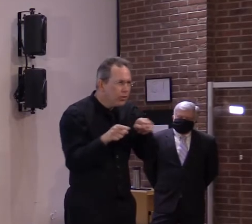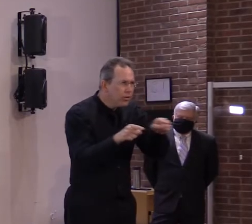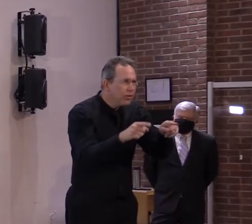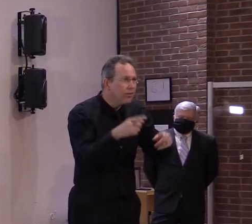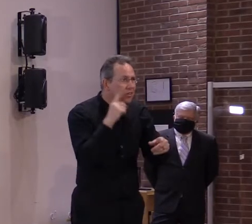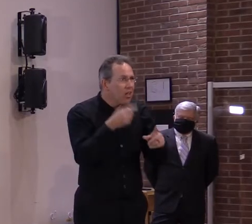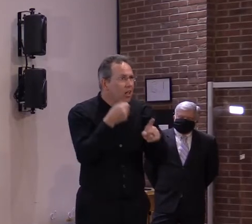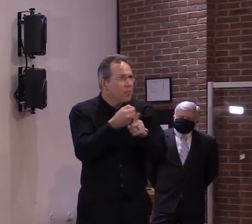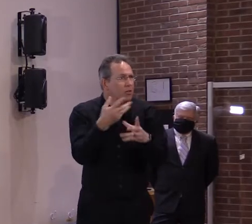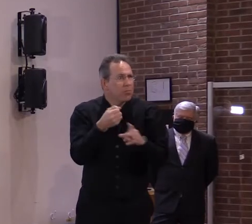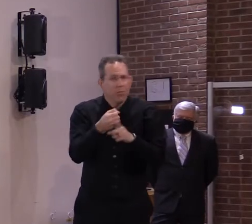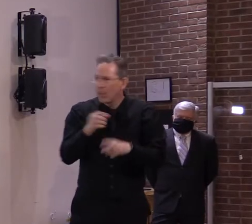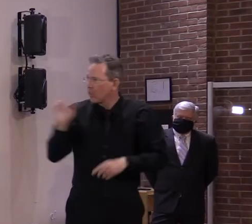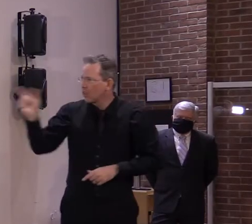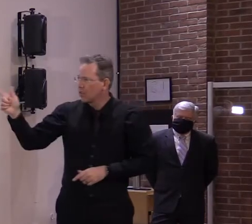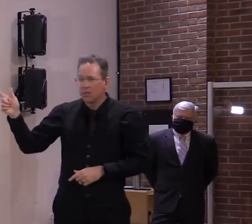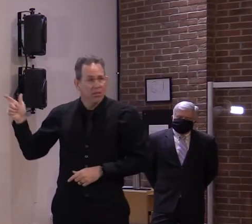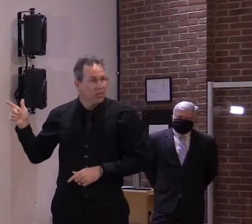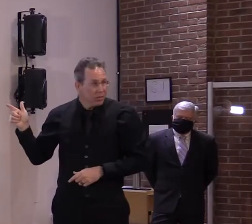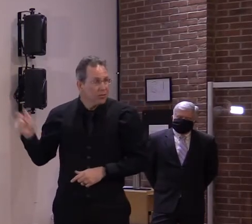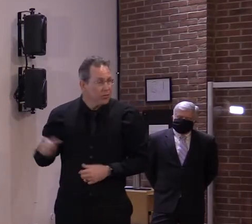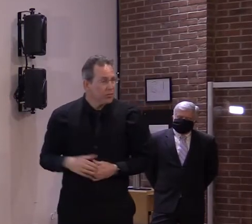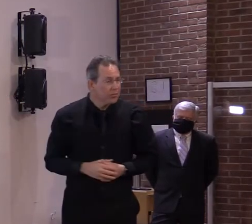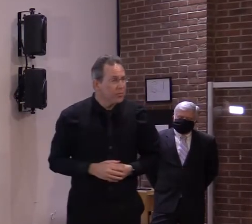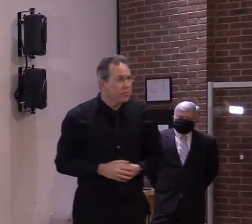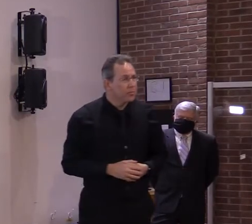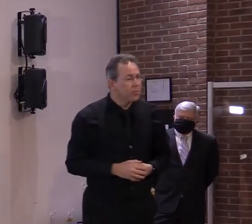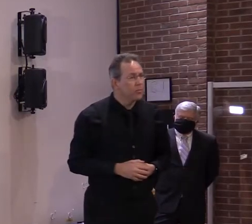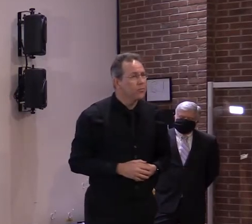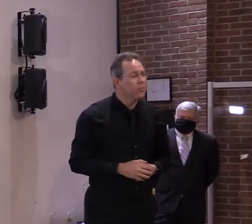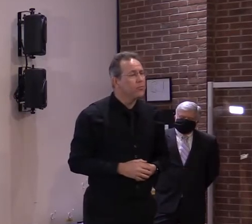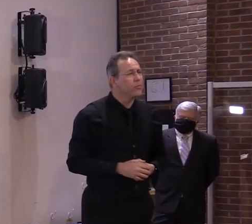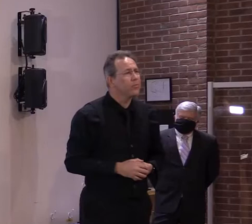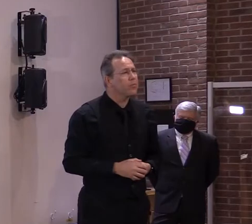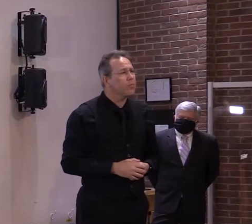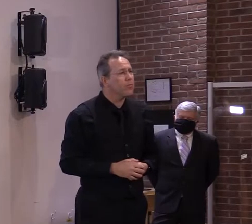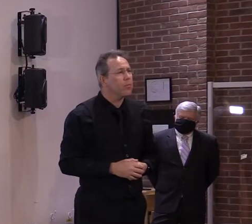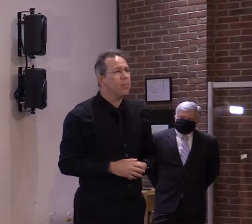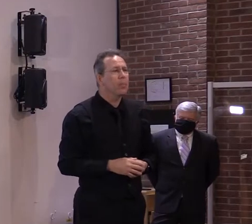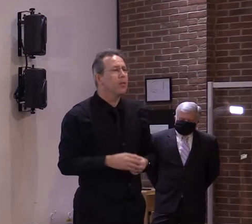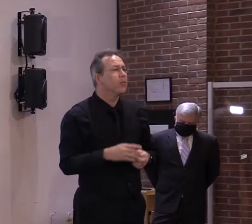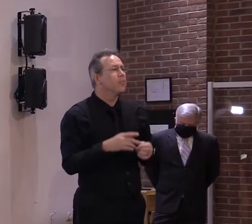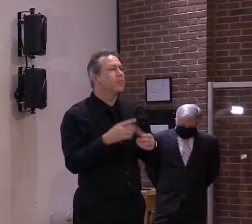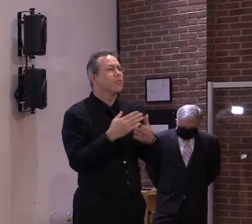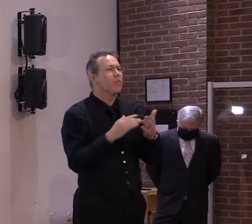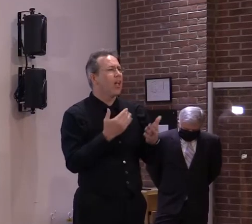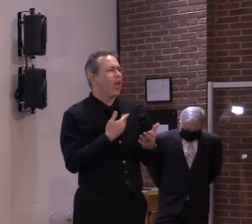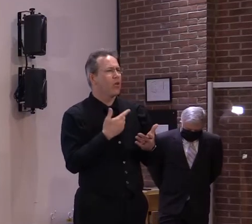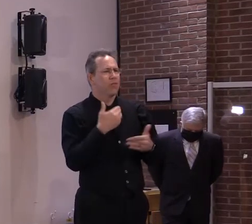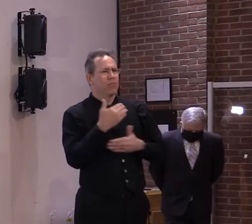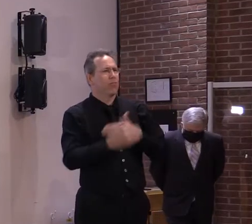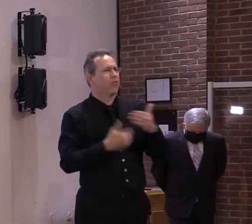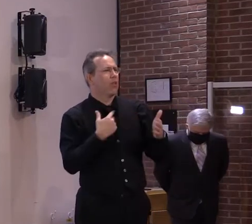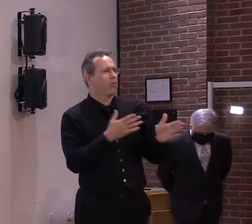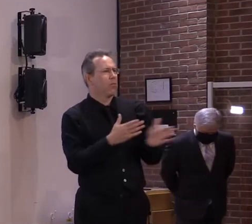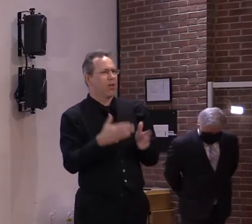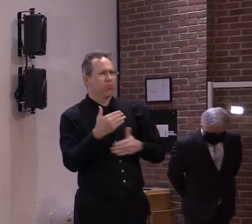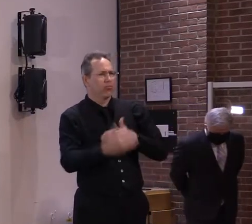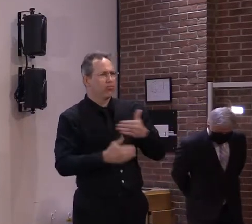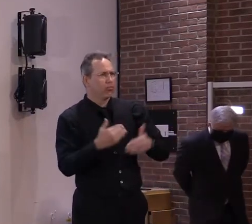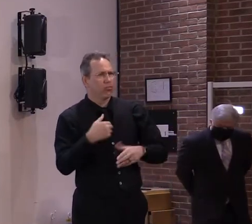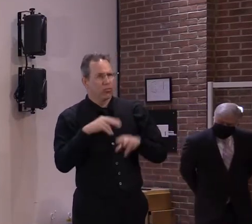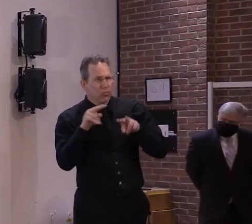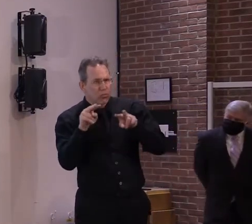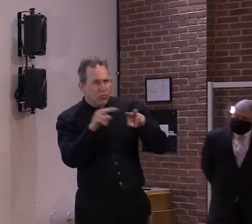we move, and even in between moves, as part of our normal reporting process. And so none of that really